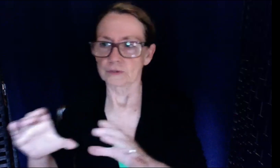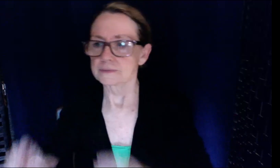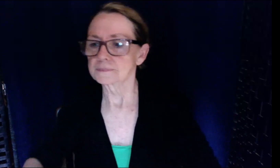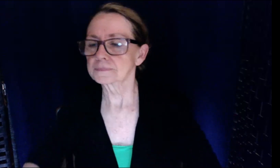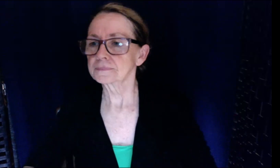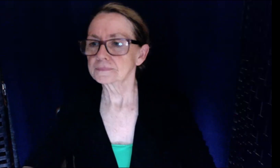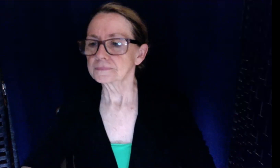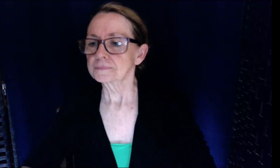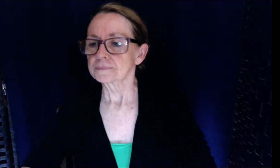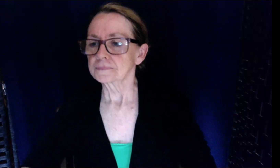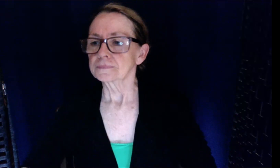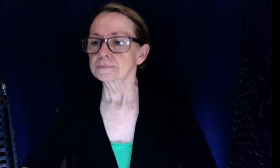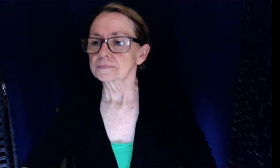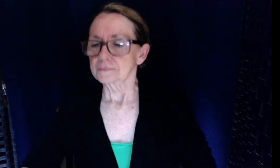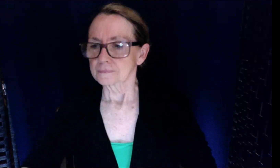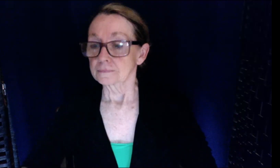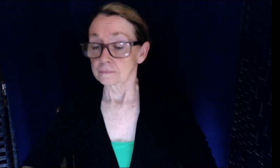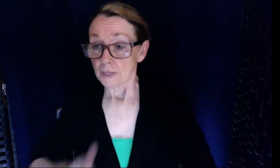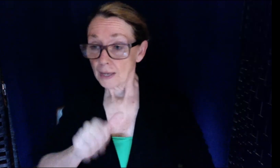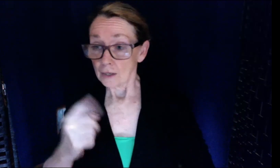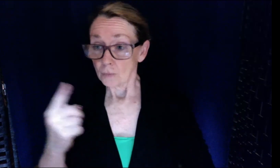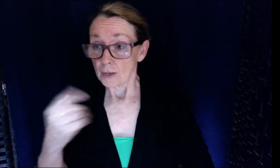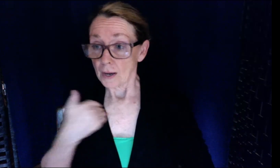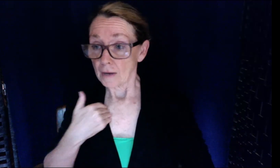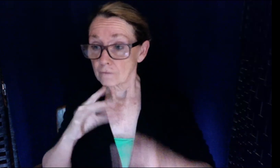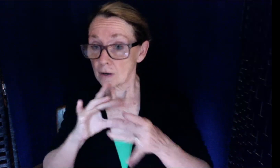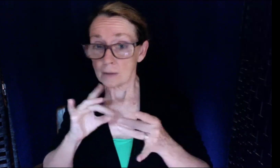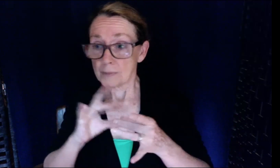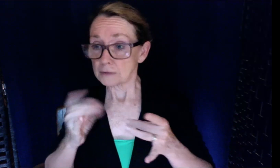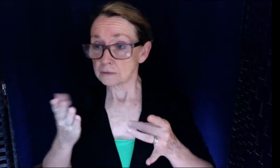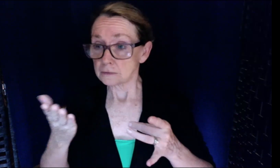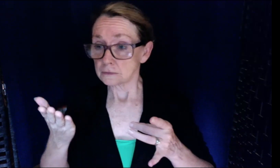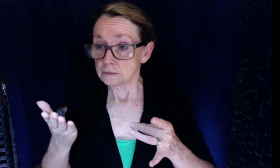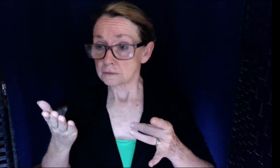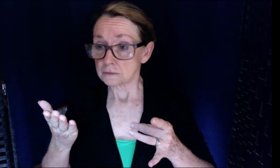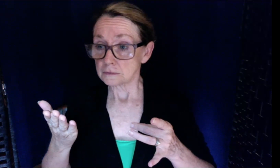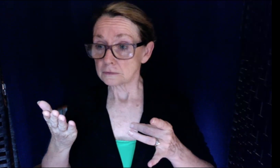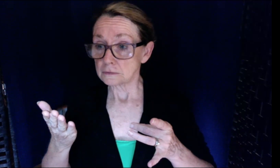Okay. Does anybody else have any comments or questions?